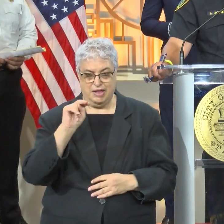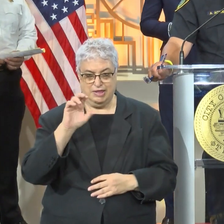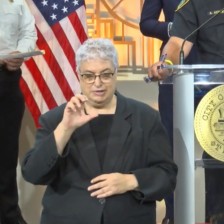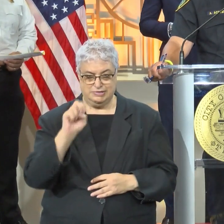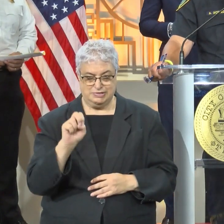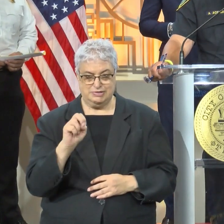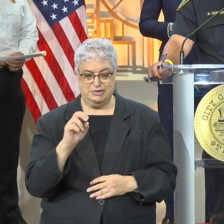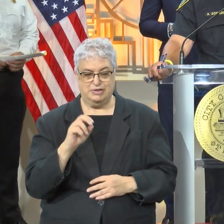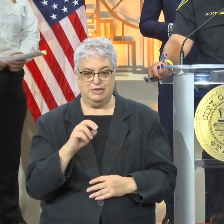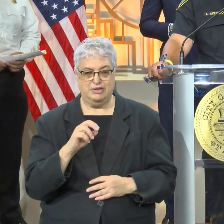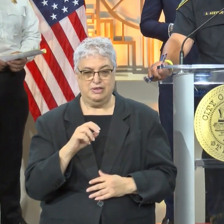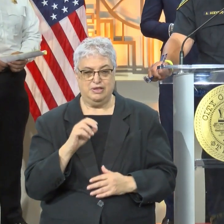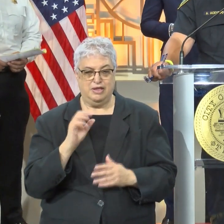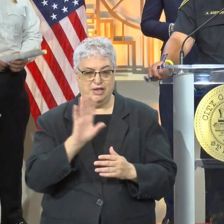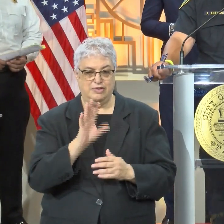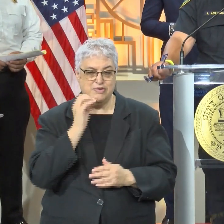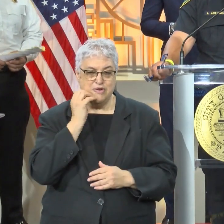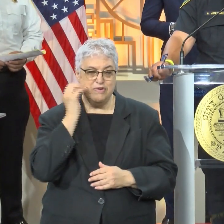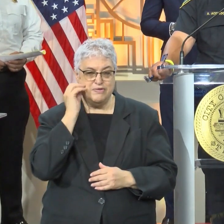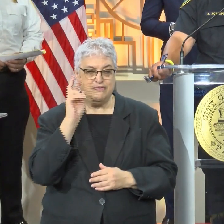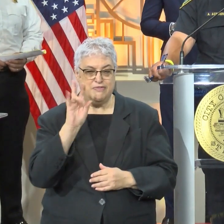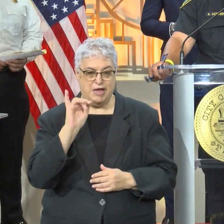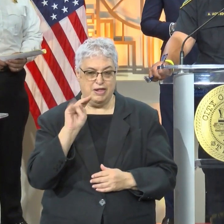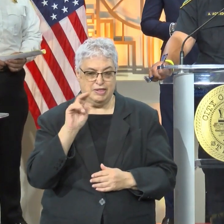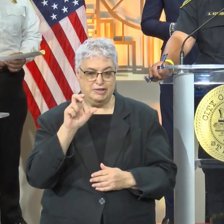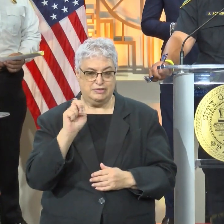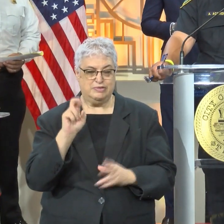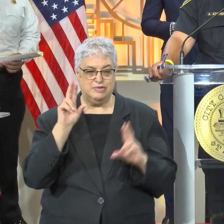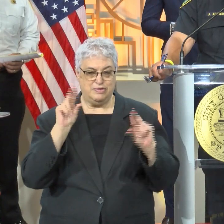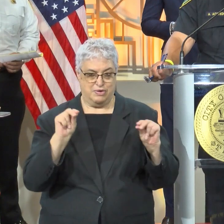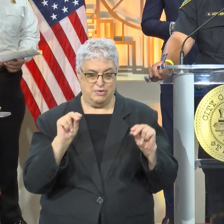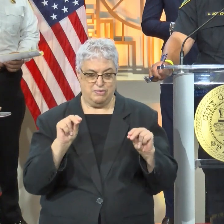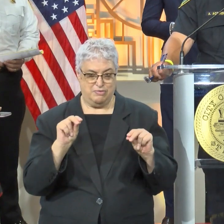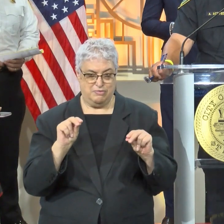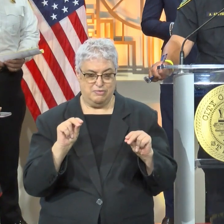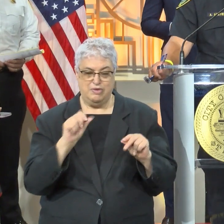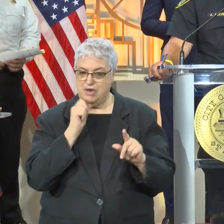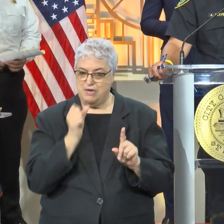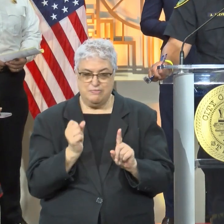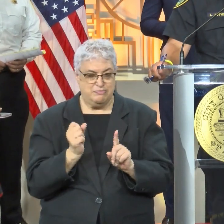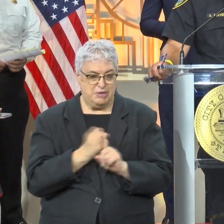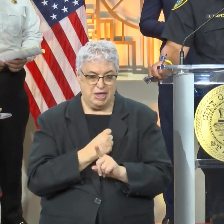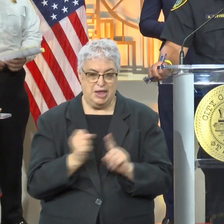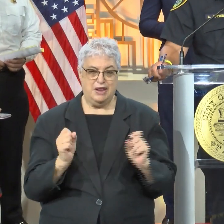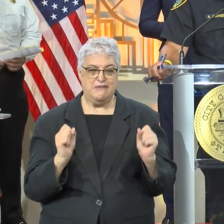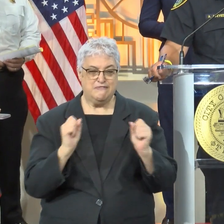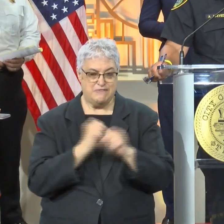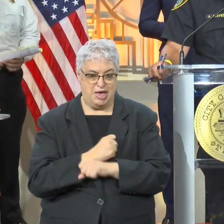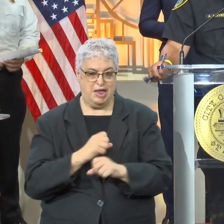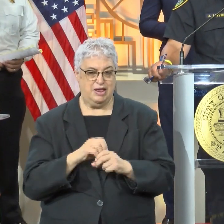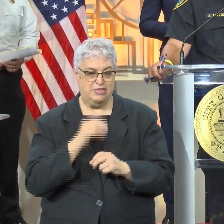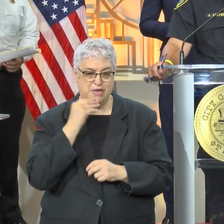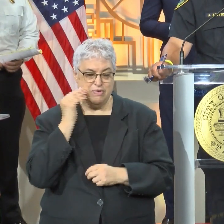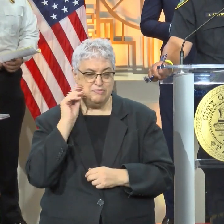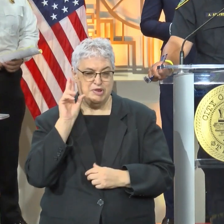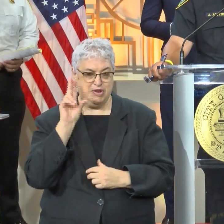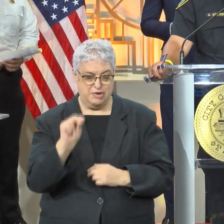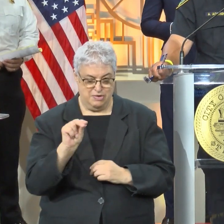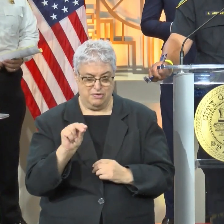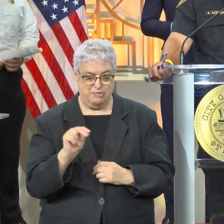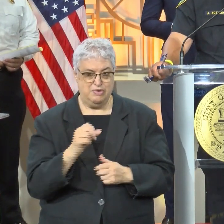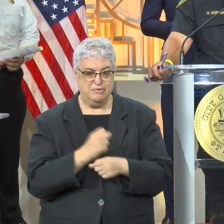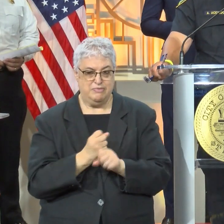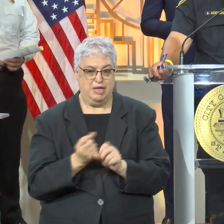you resort to domestic violence. That is not the answer to anything. That's just going to exacerbate the problems for